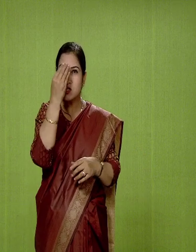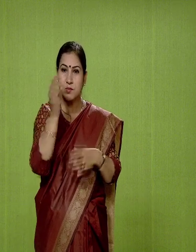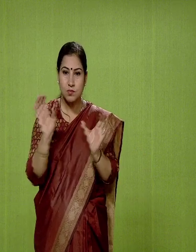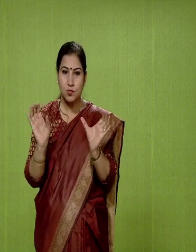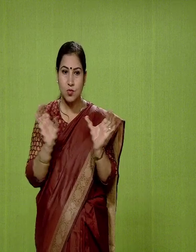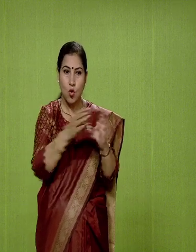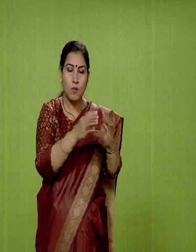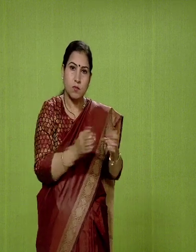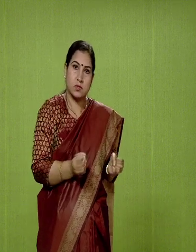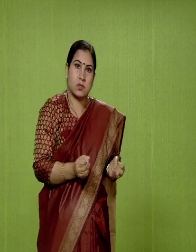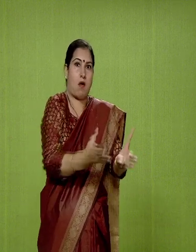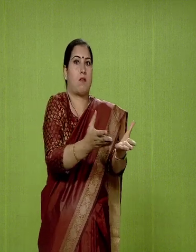League.